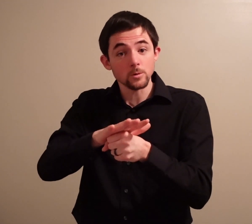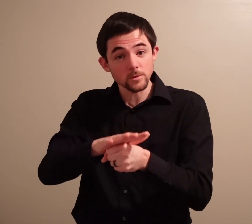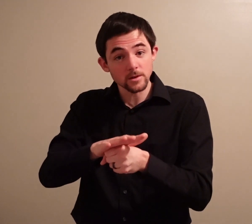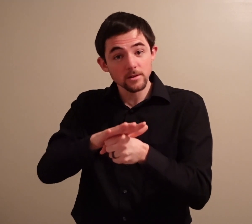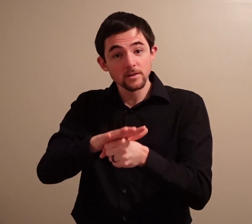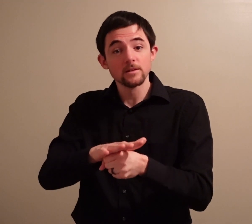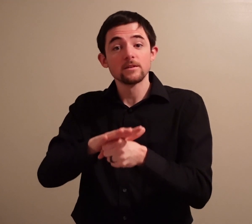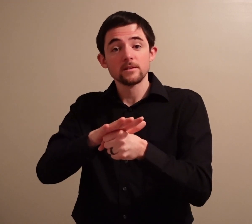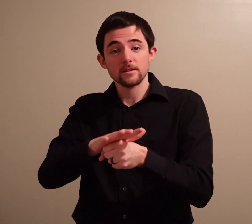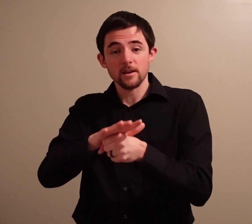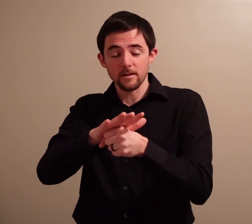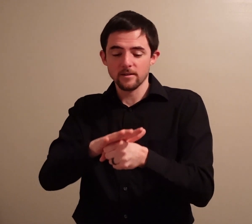wound. Okay.